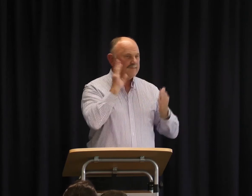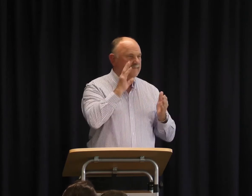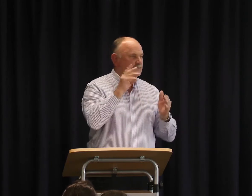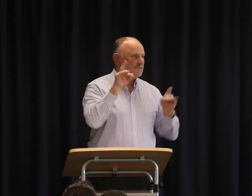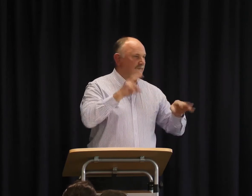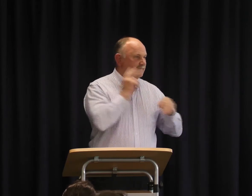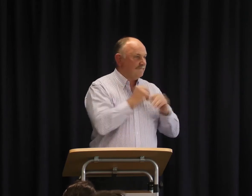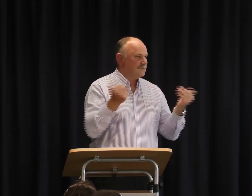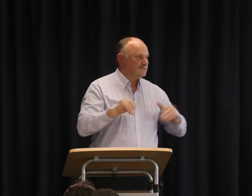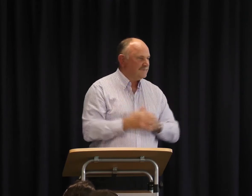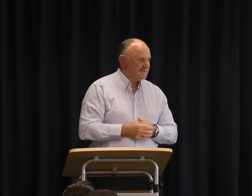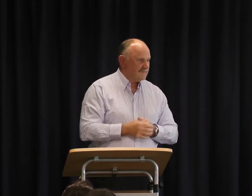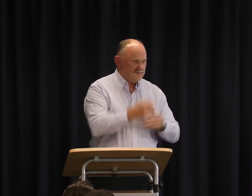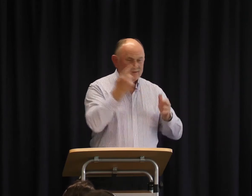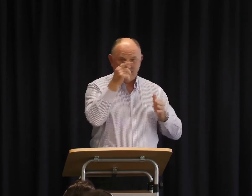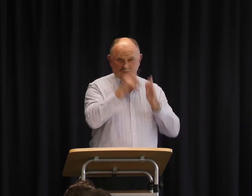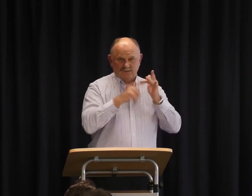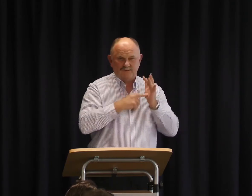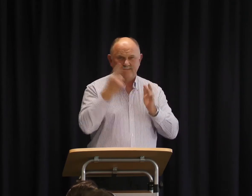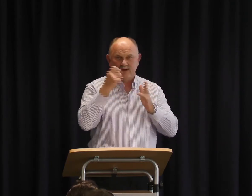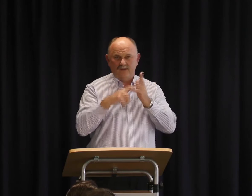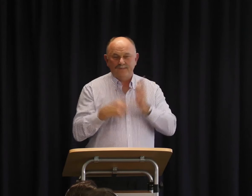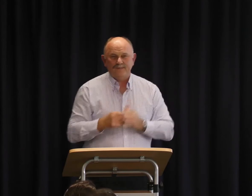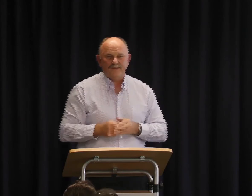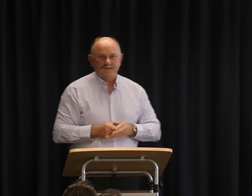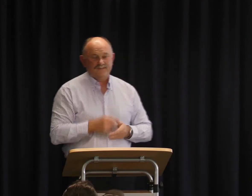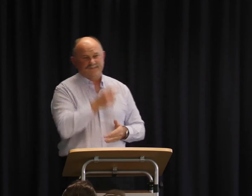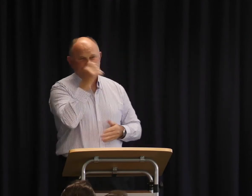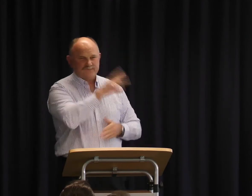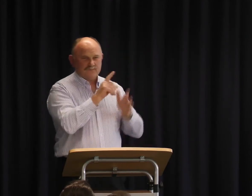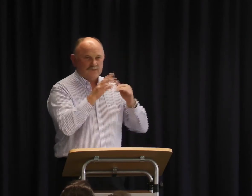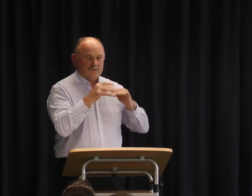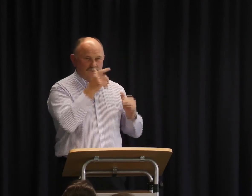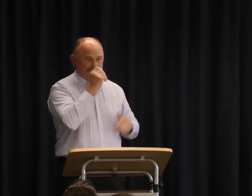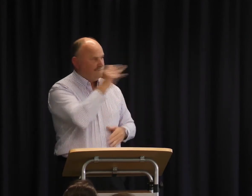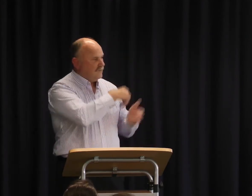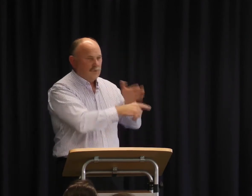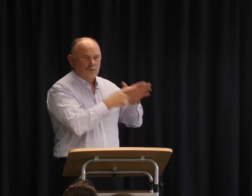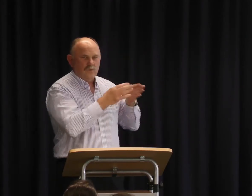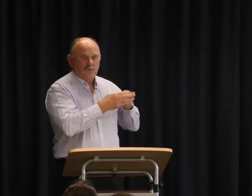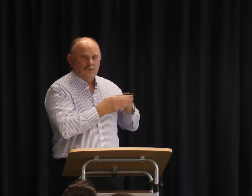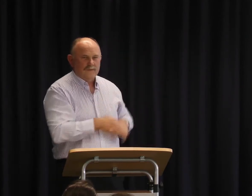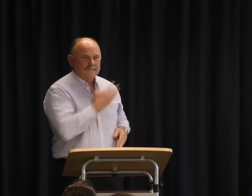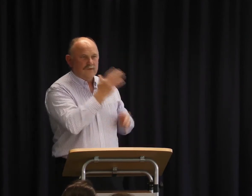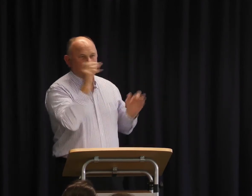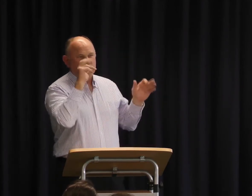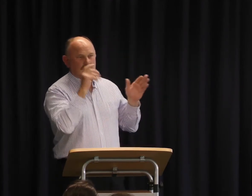of clothing. And that was a couple of days before the games had ended. So once Jill found